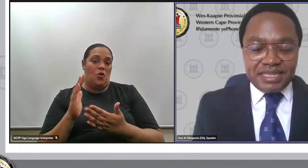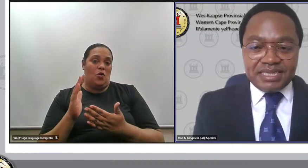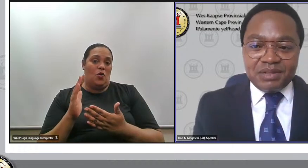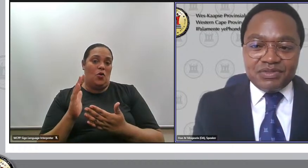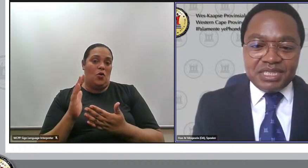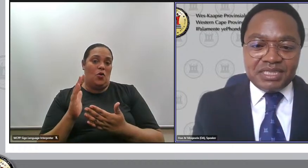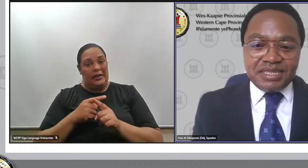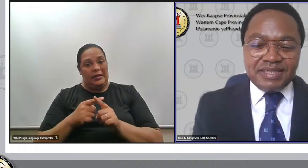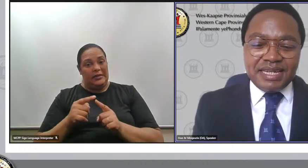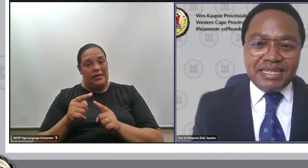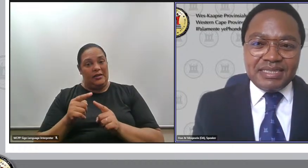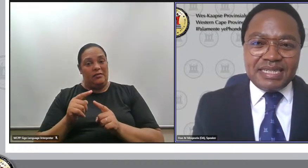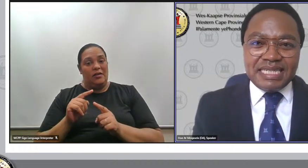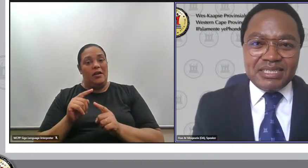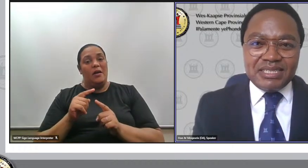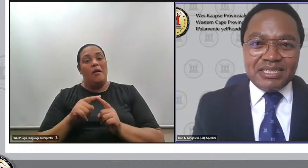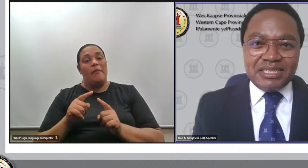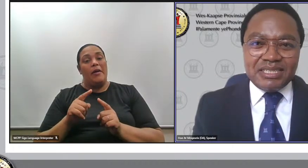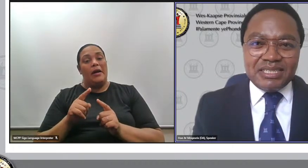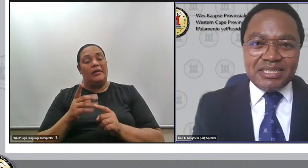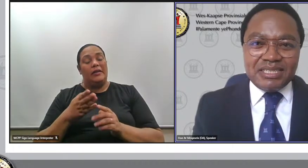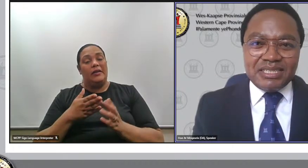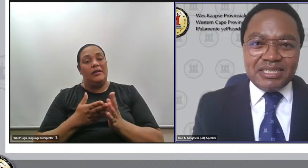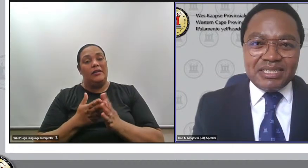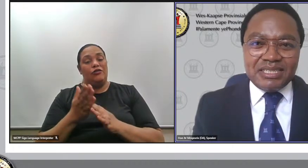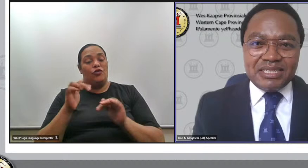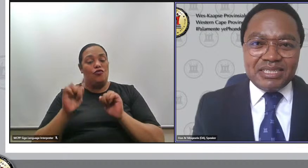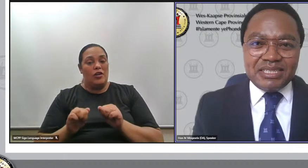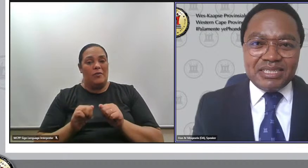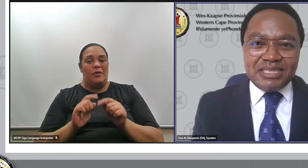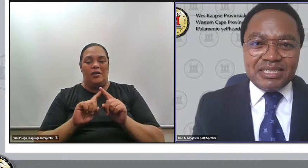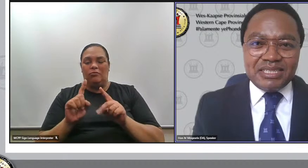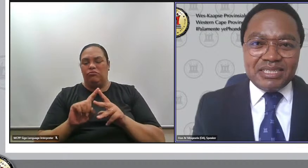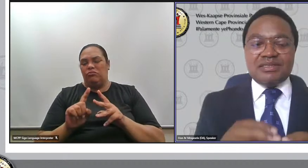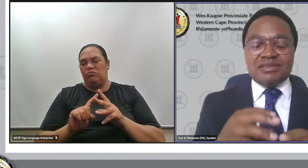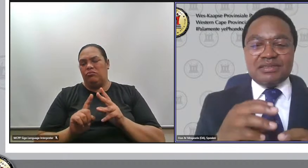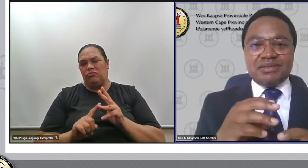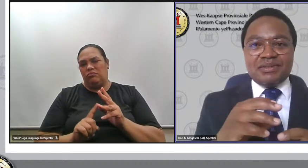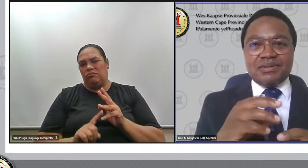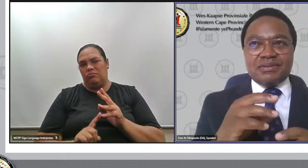the executive arm of the state, they enter into agreements with various